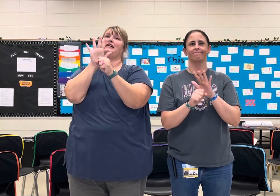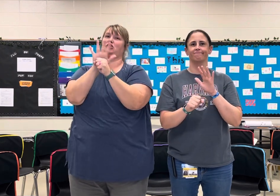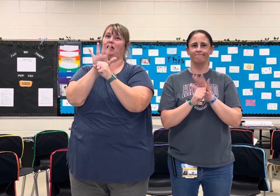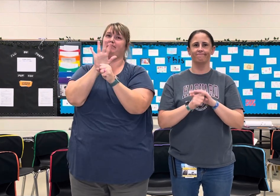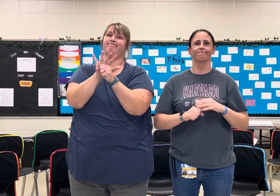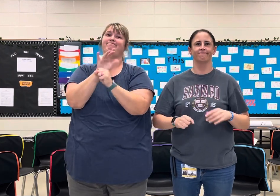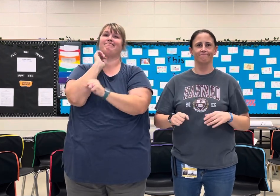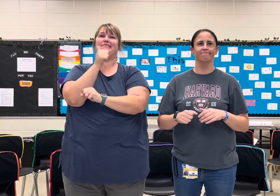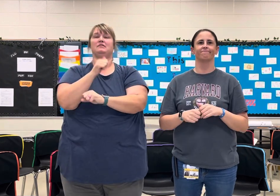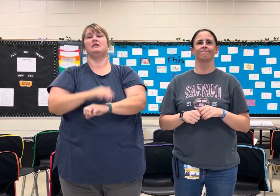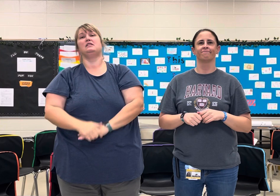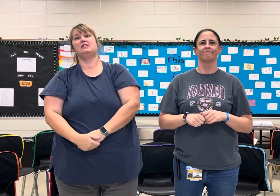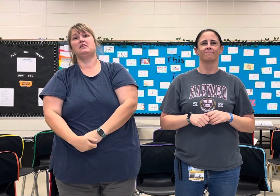Ketchup.